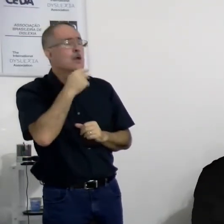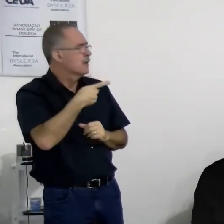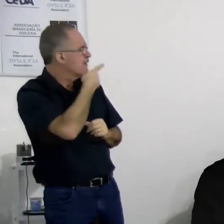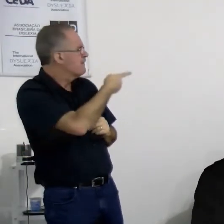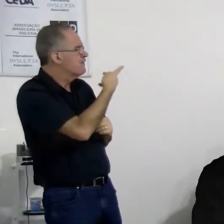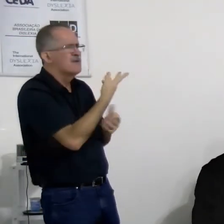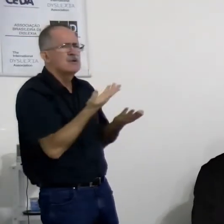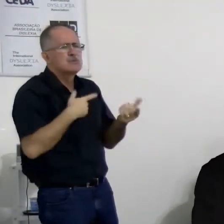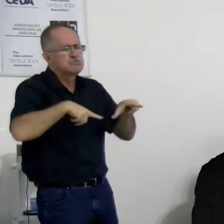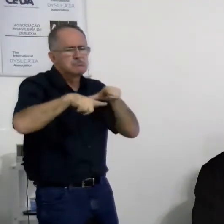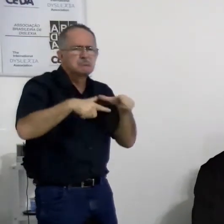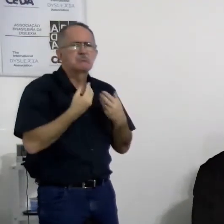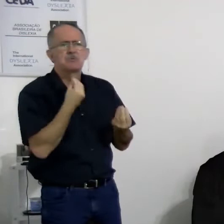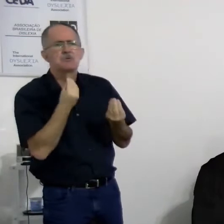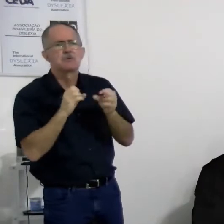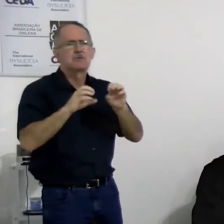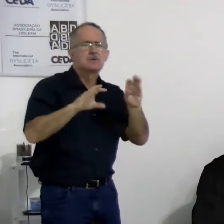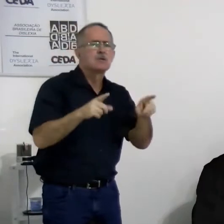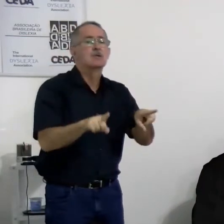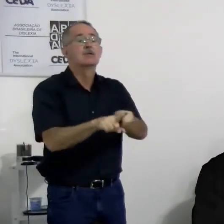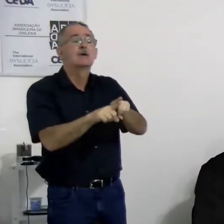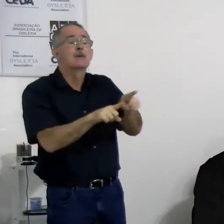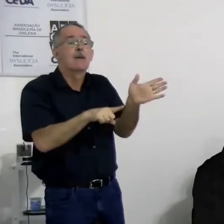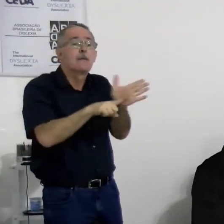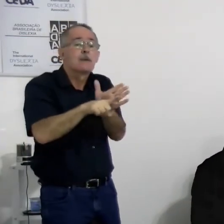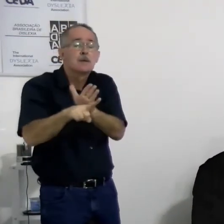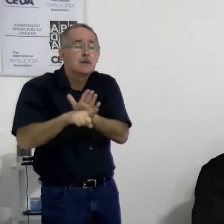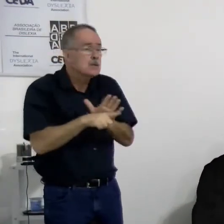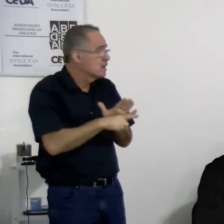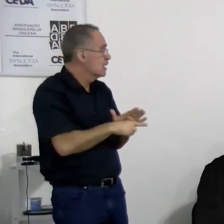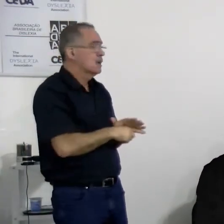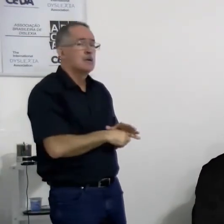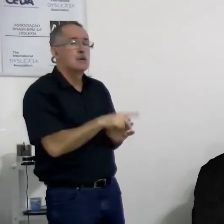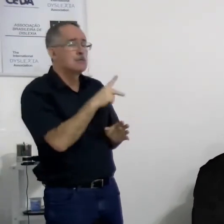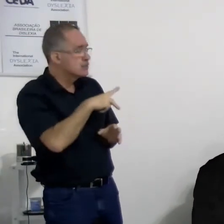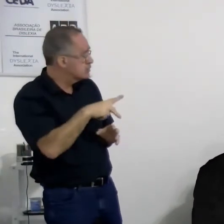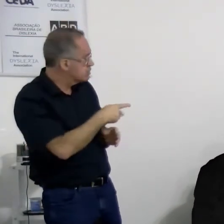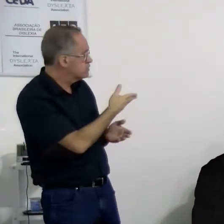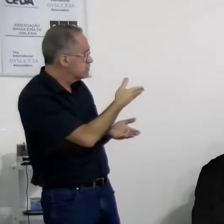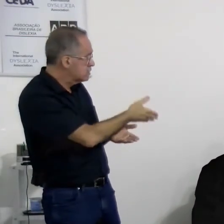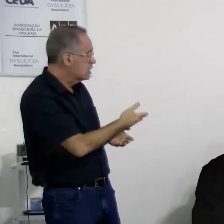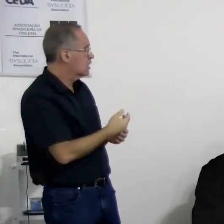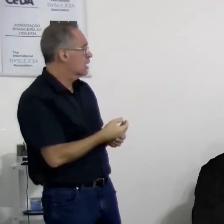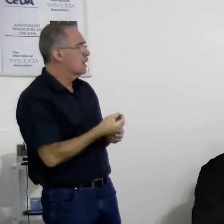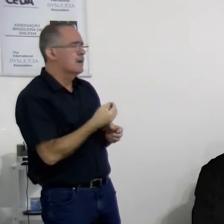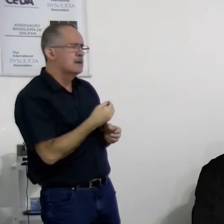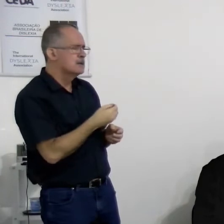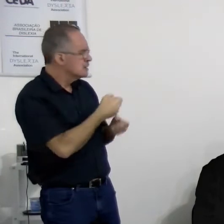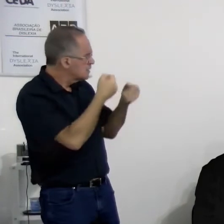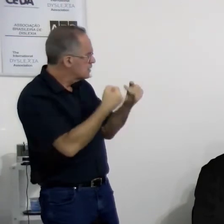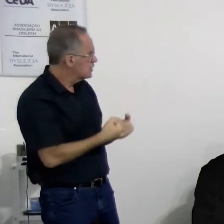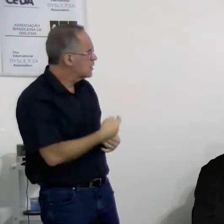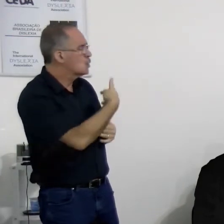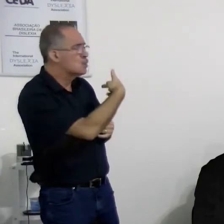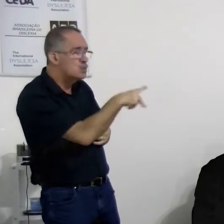trabalho, sobre suas aulas e sobre suas pesquisas. Professor Charles, Haynes, talk about, please,